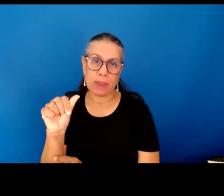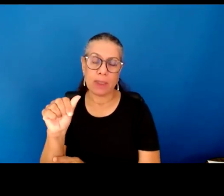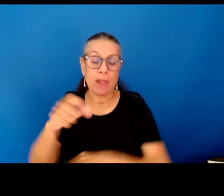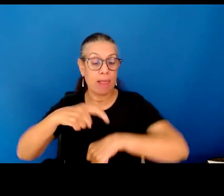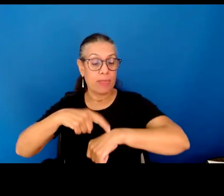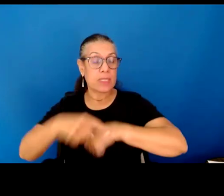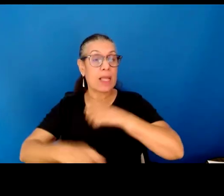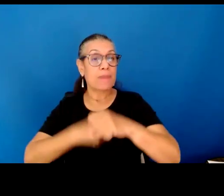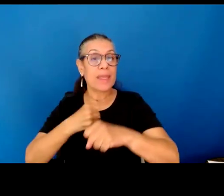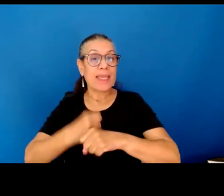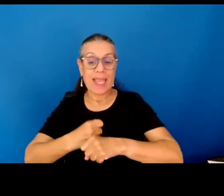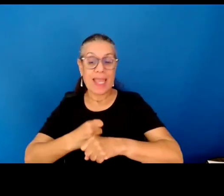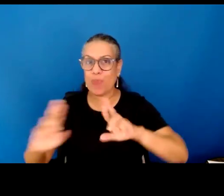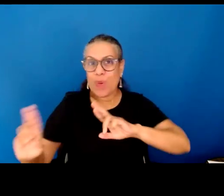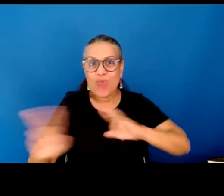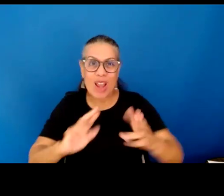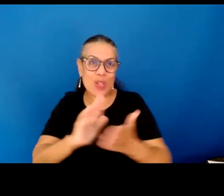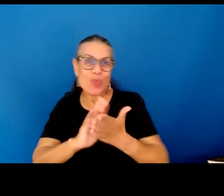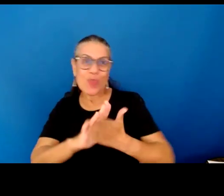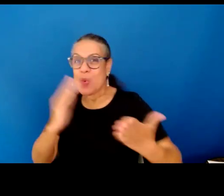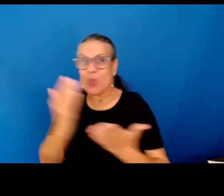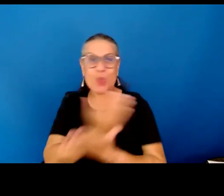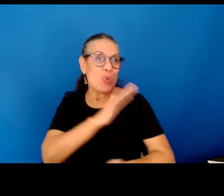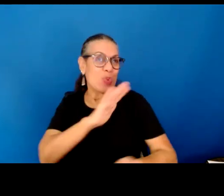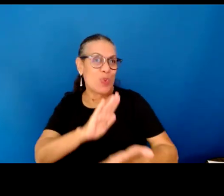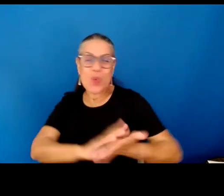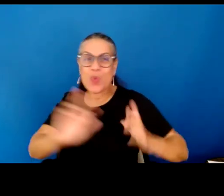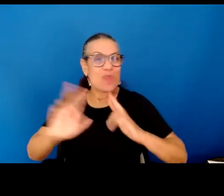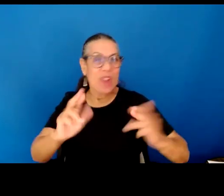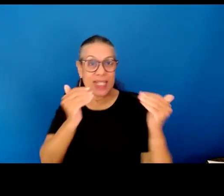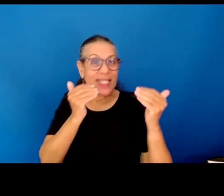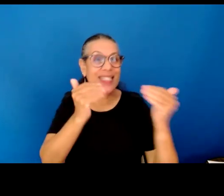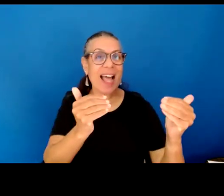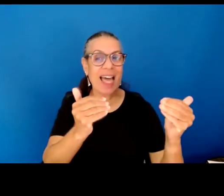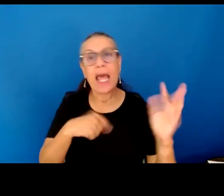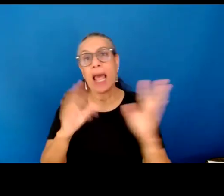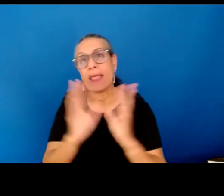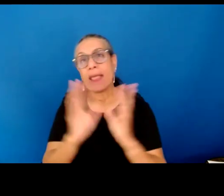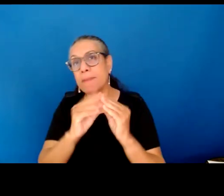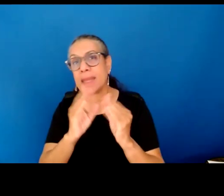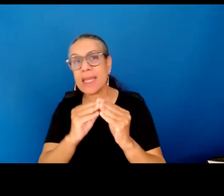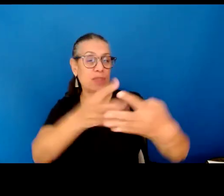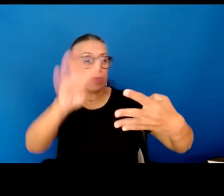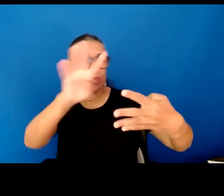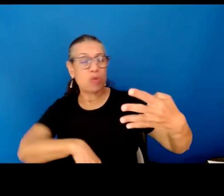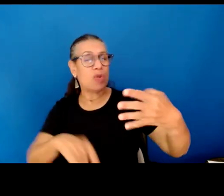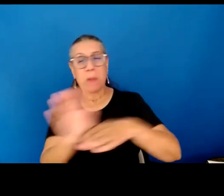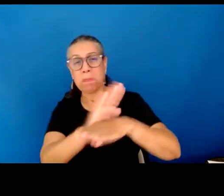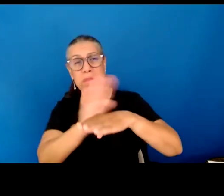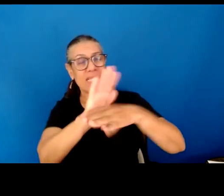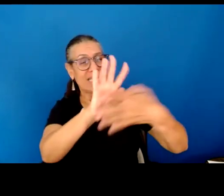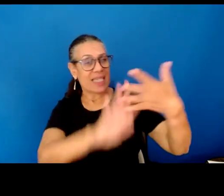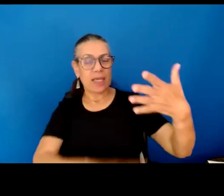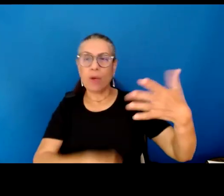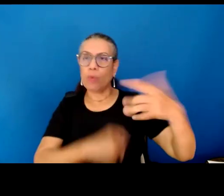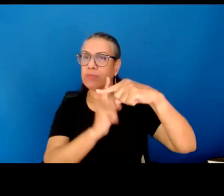of year, when pencils are sharpened and the Zoom calls take force and the meetings spill over our calendars, there are lots of things to laud and be proud